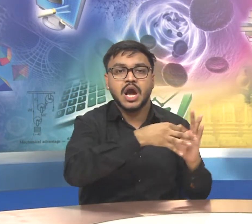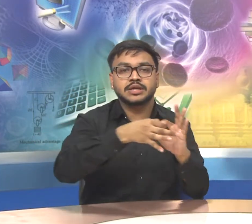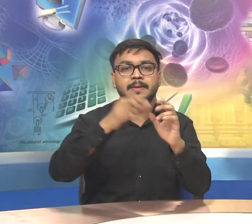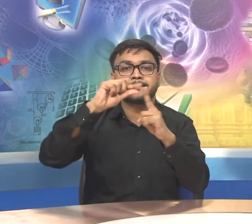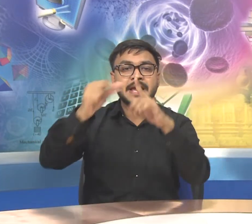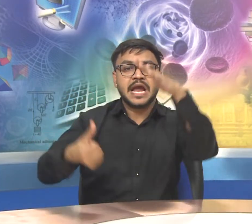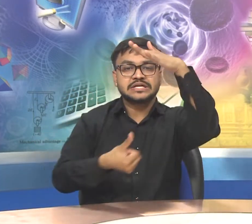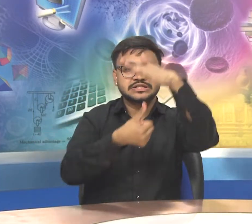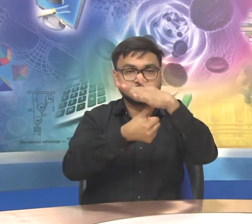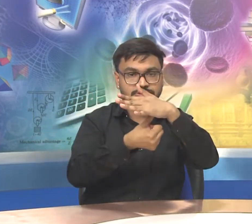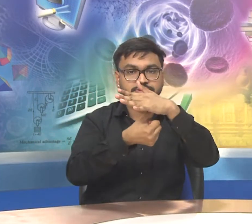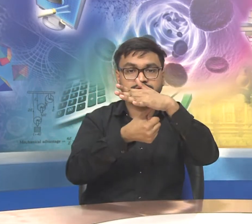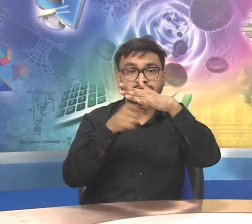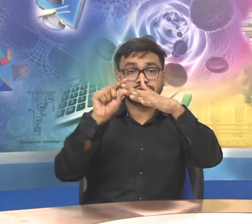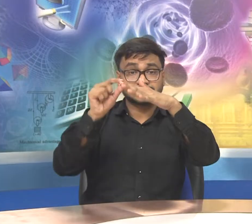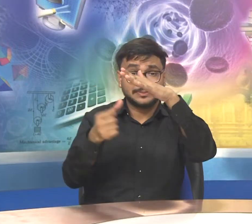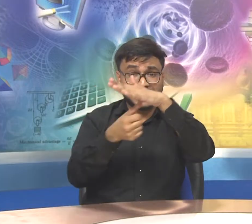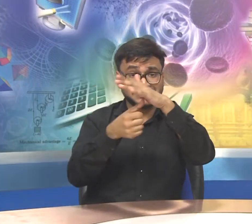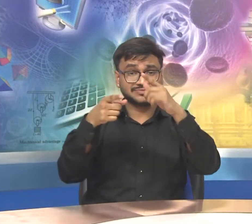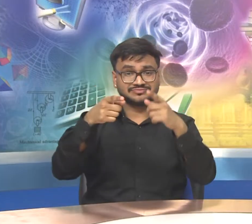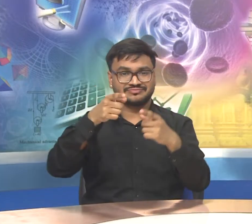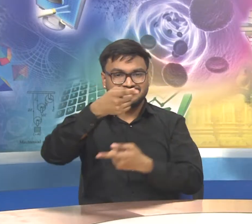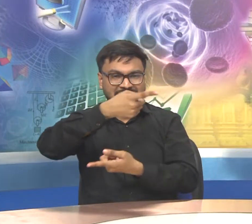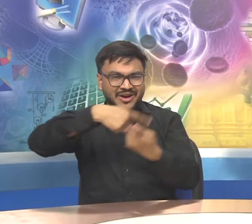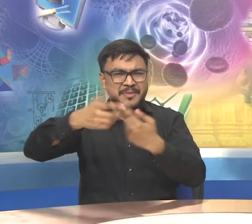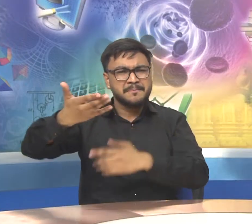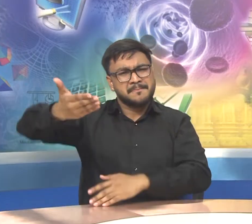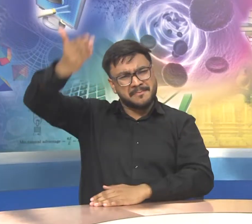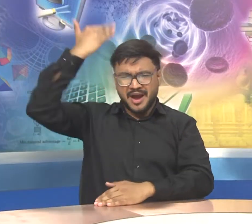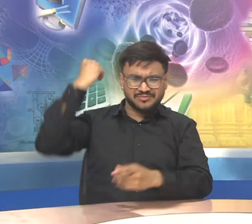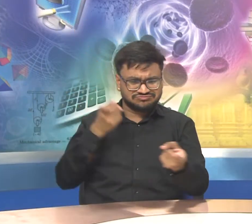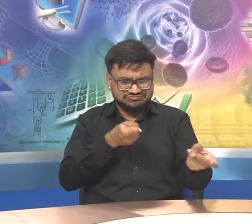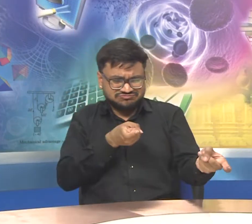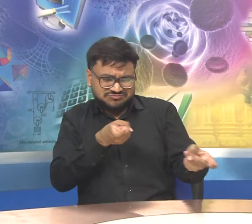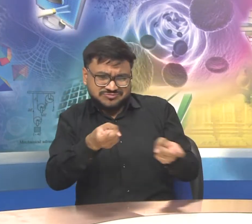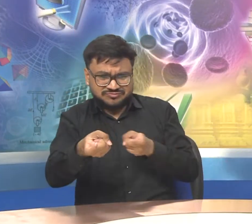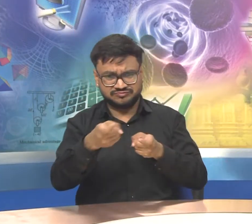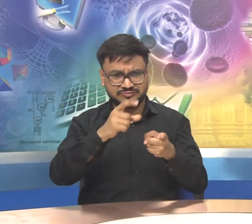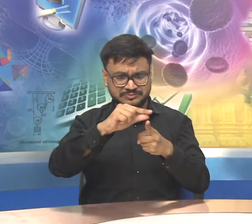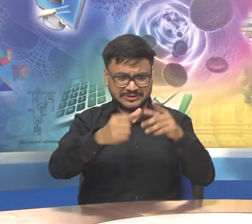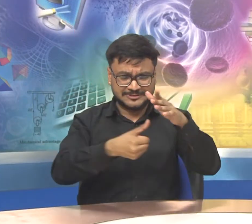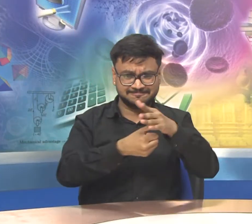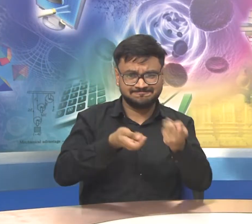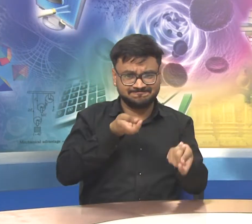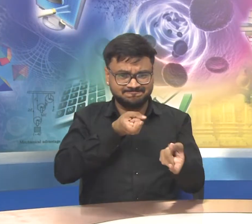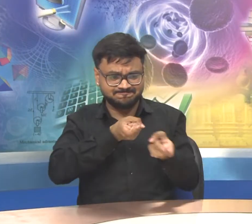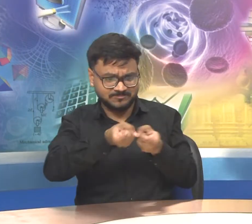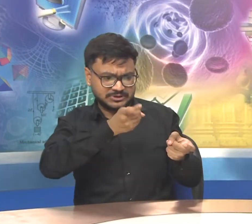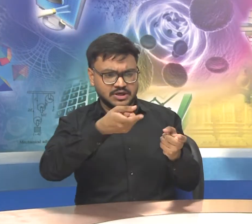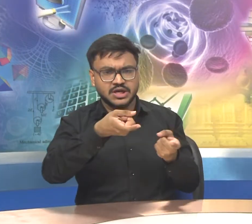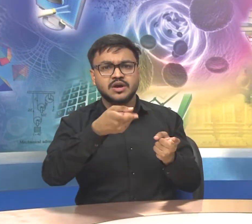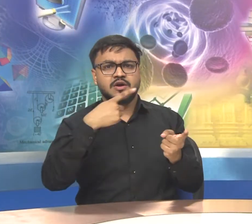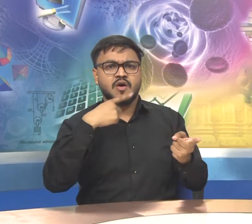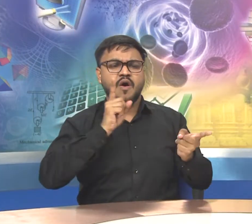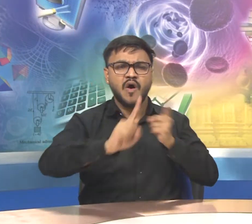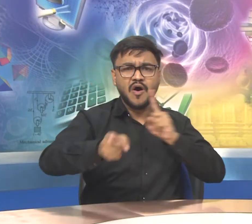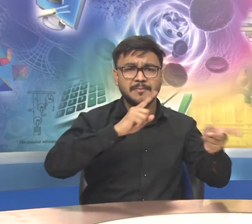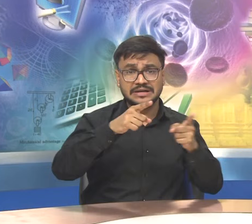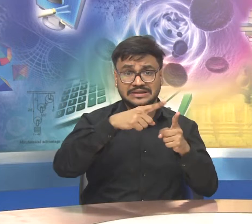Thus, while the Constitution still provides that the President is the appointing authority of the